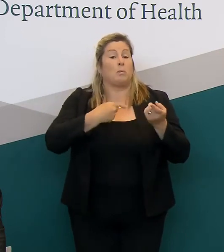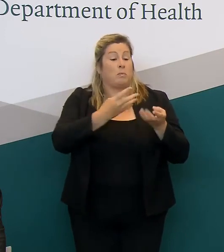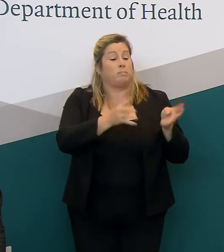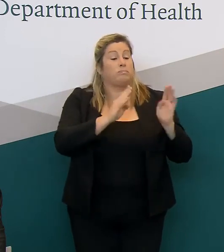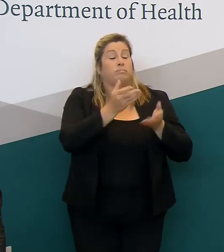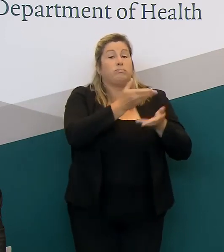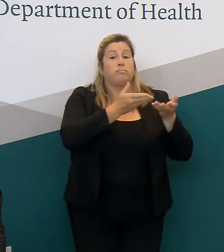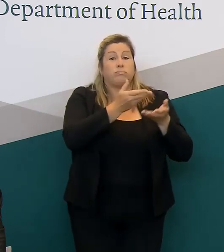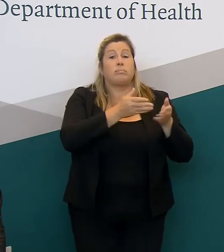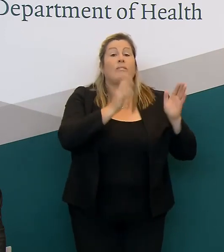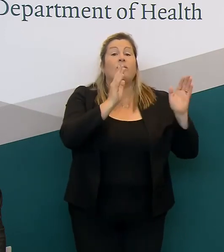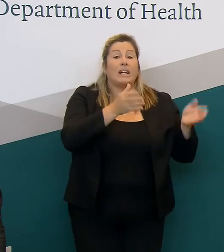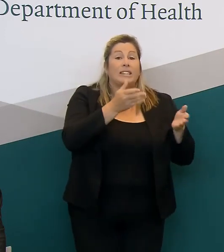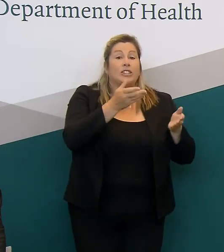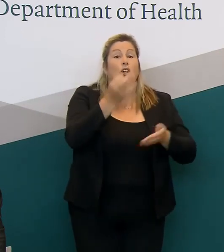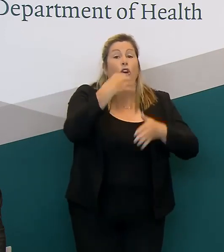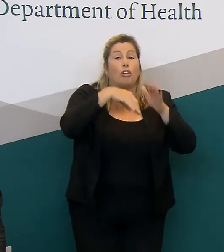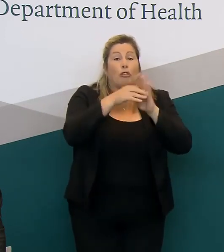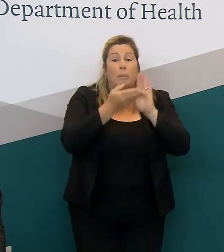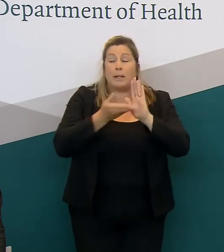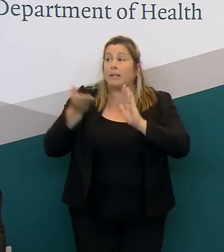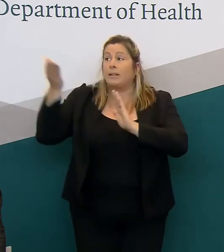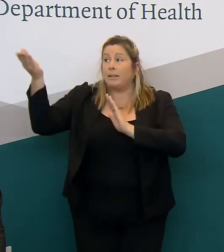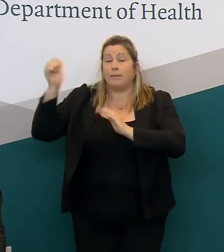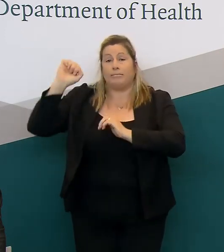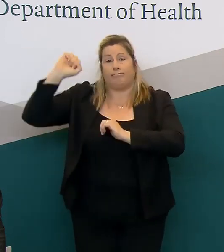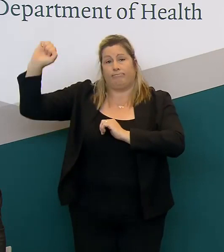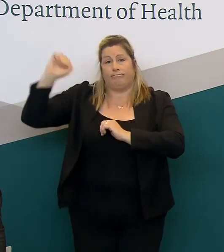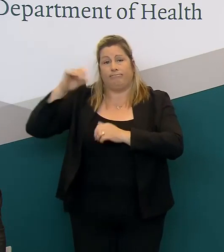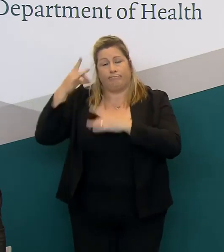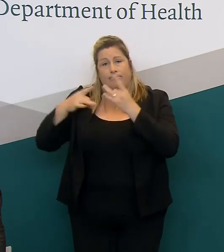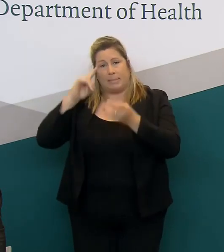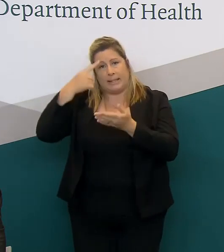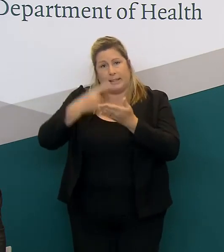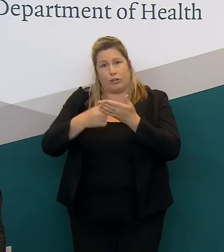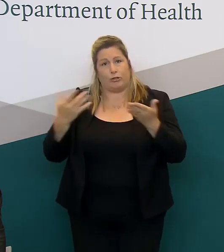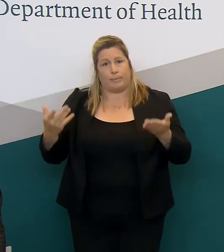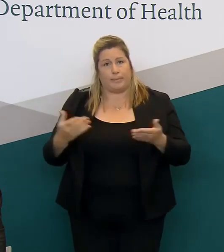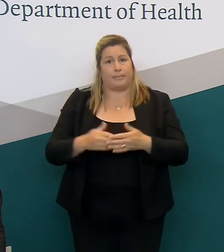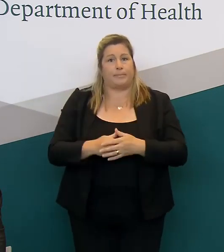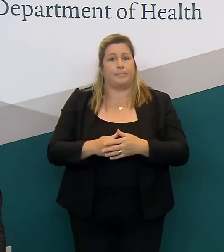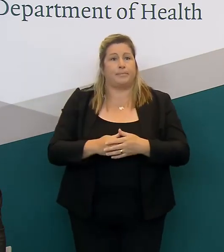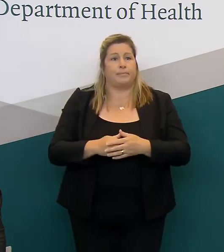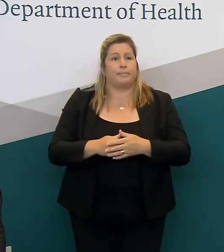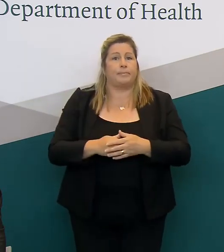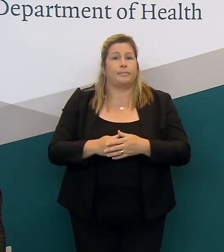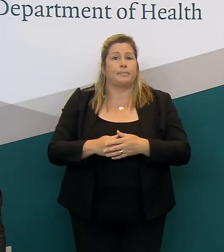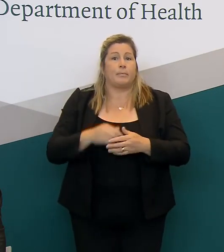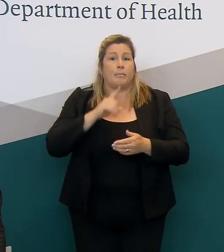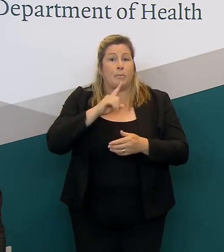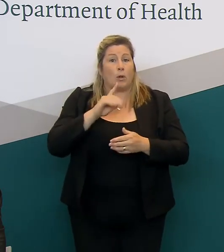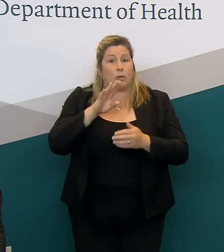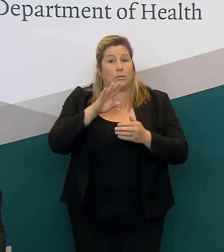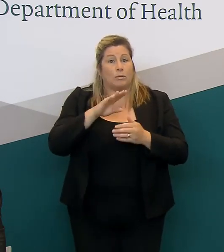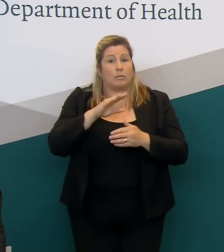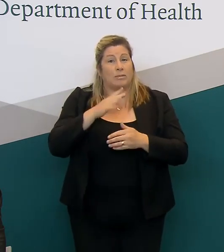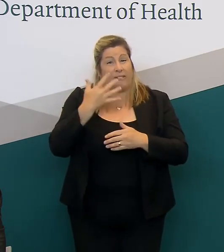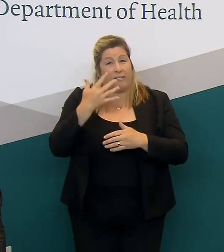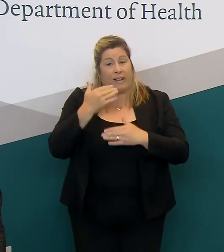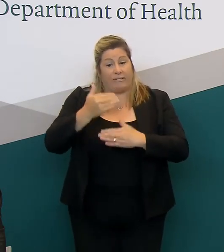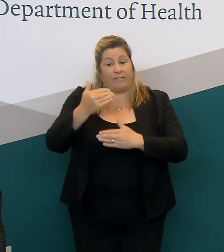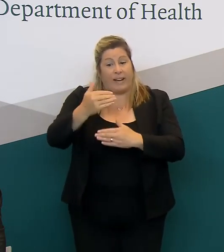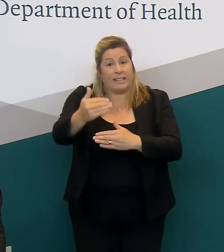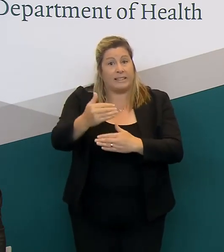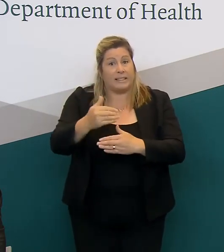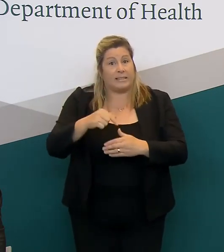decisions to government, the government make decisions on them. It's separate from the roadmap. The roadmap decisions are being made in next